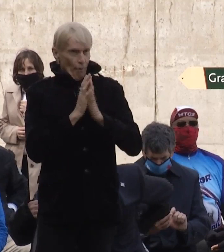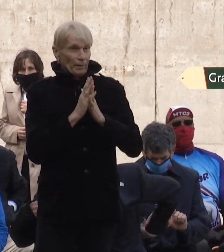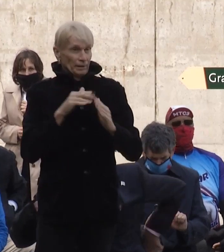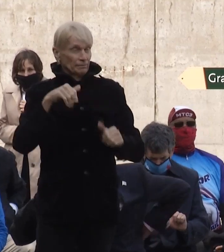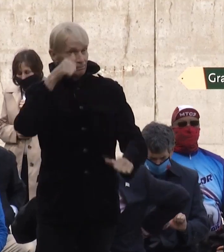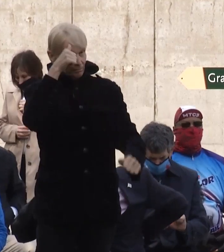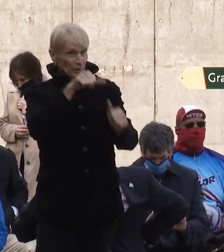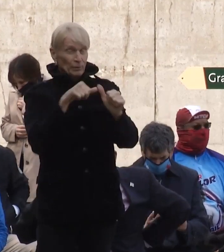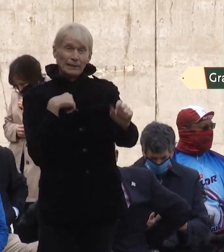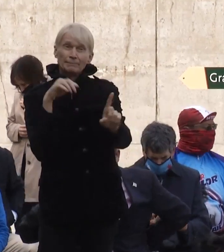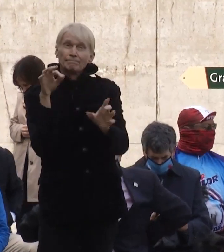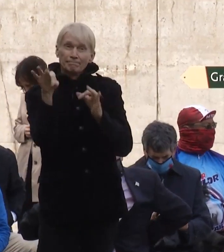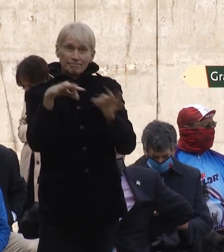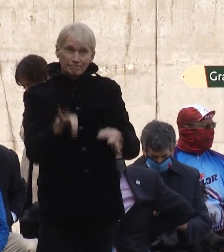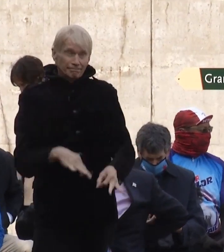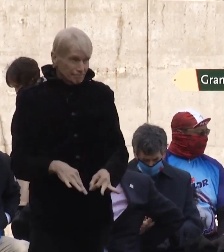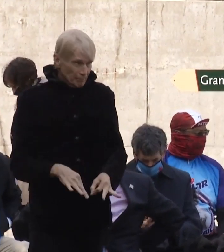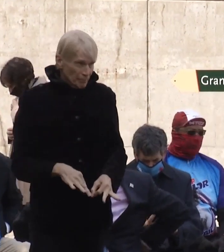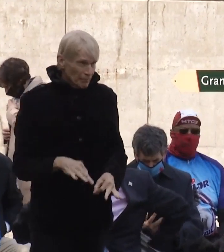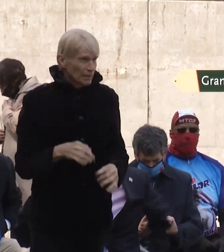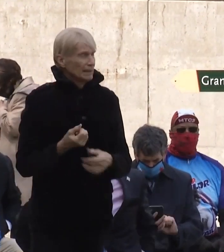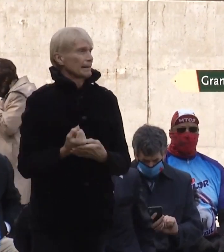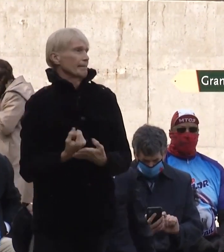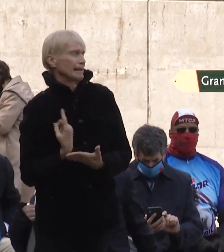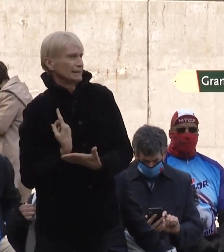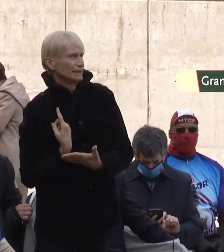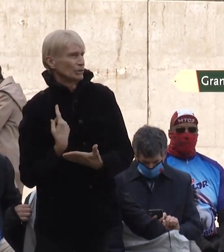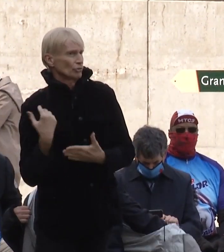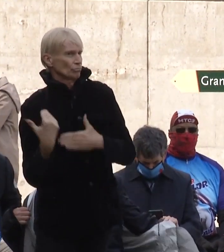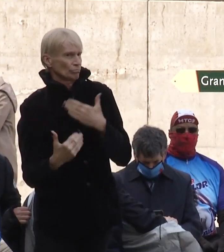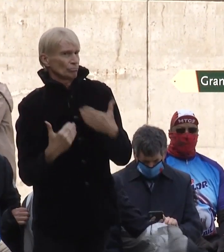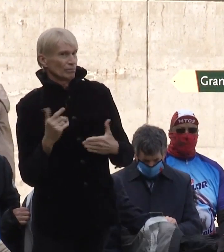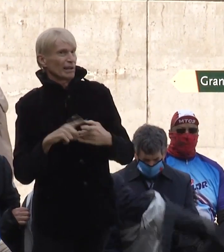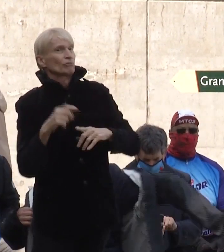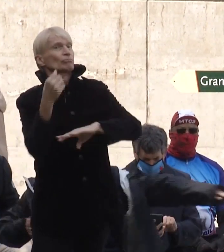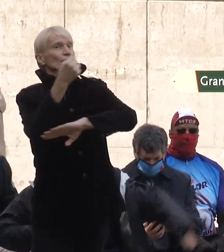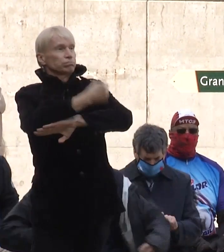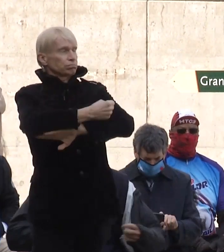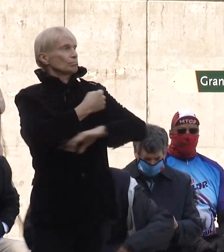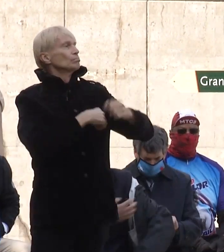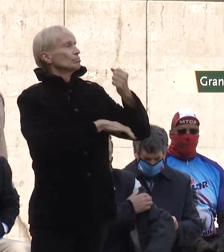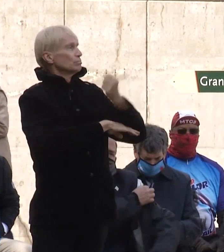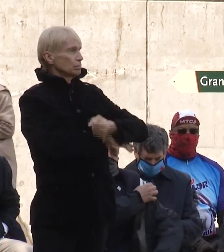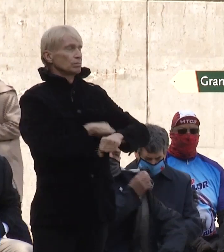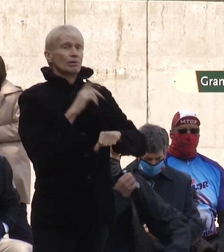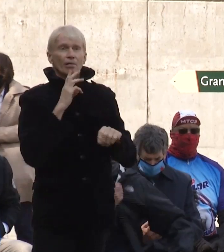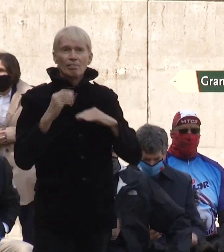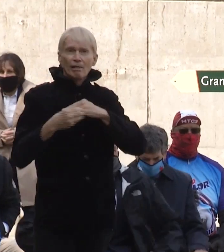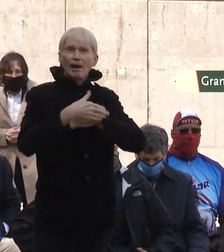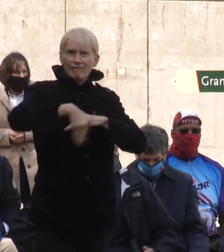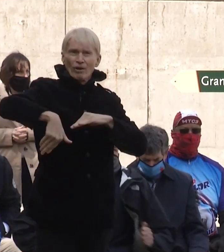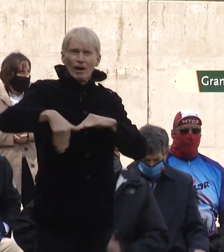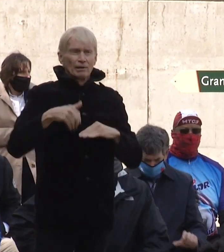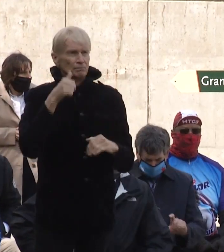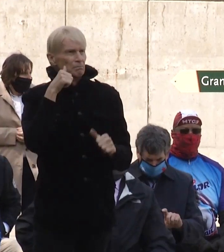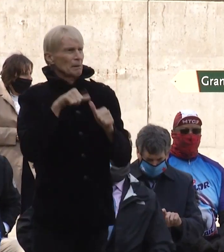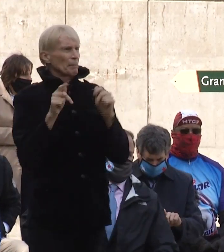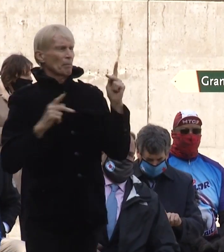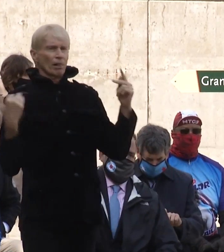remarks, when we had to take the steps last year to shut down the lakefront, I heard from people all